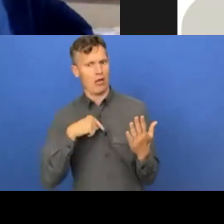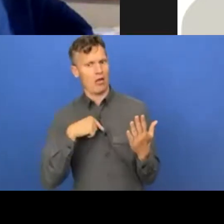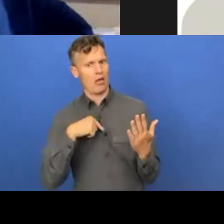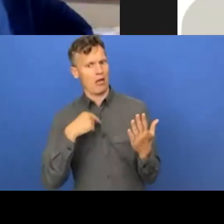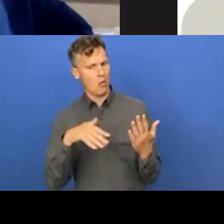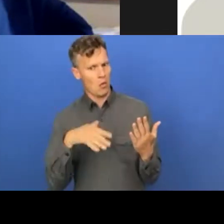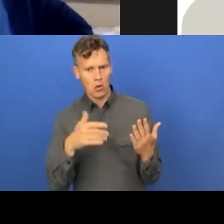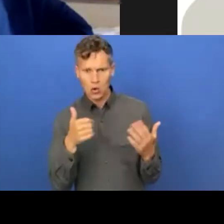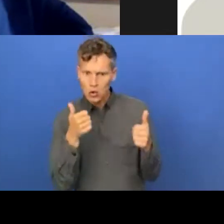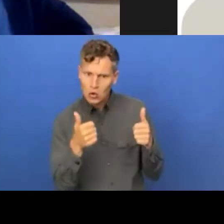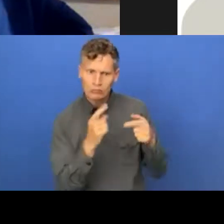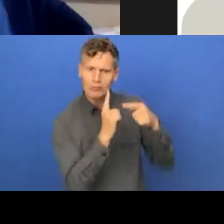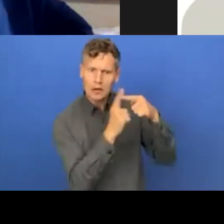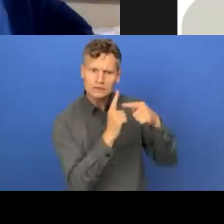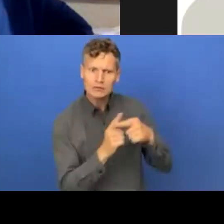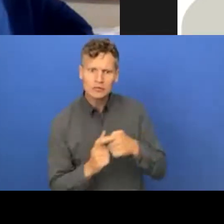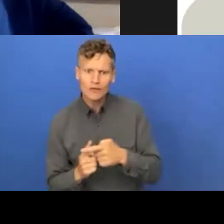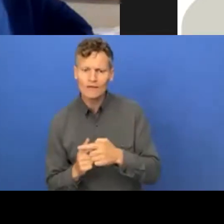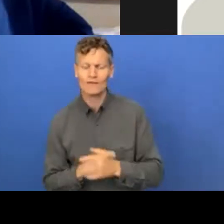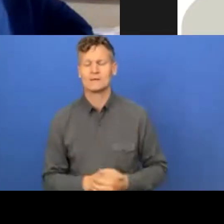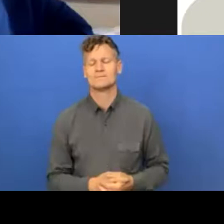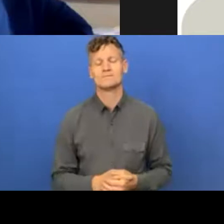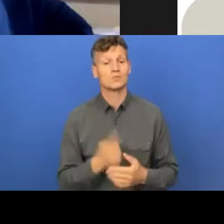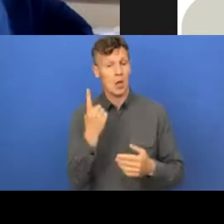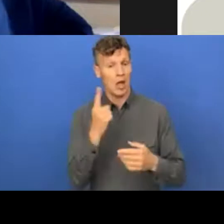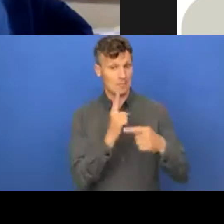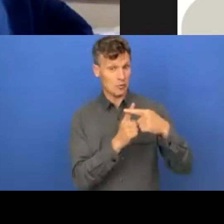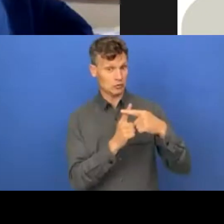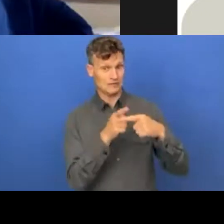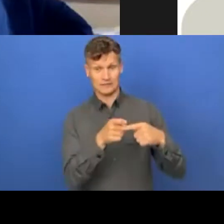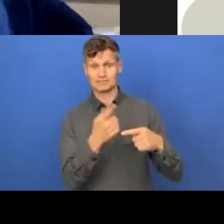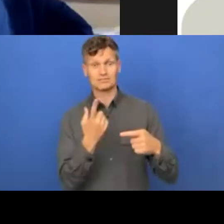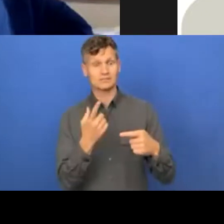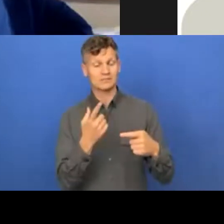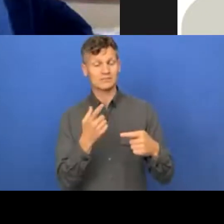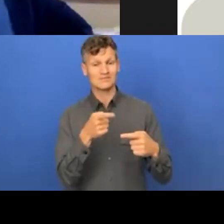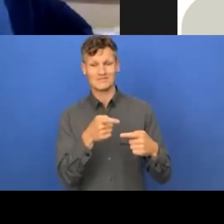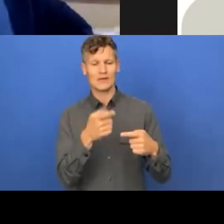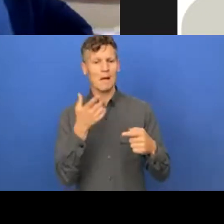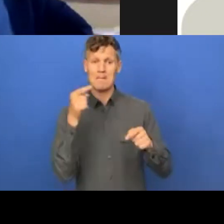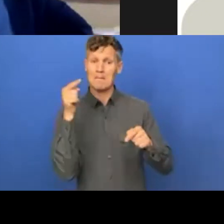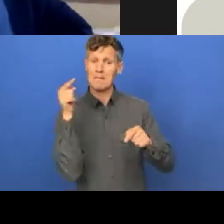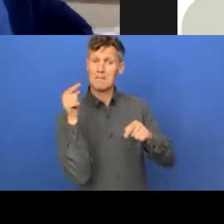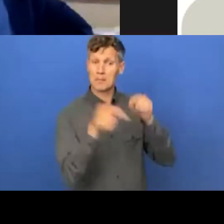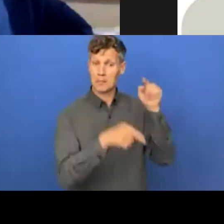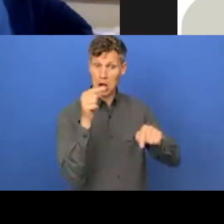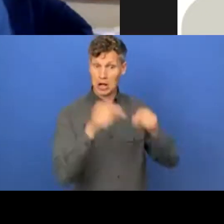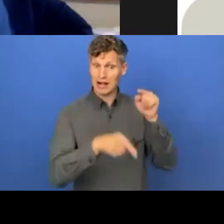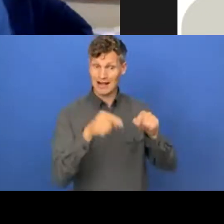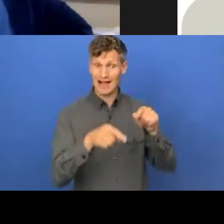to identify effective bullying interventions, and that also means that we need to be looking at